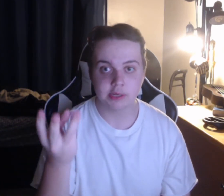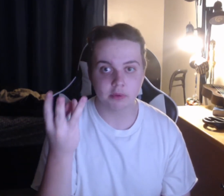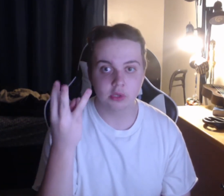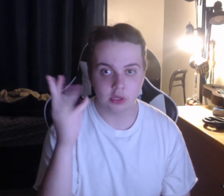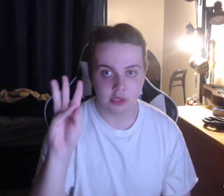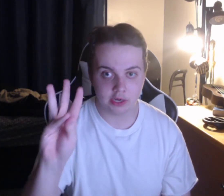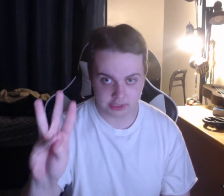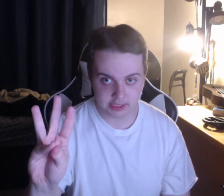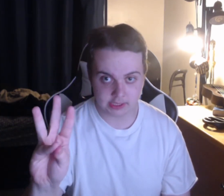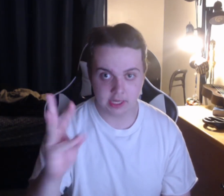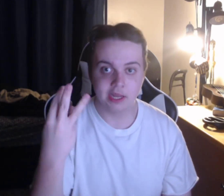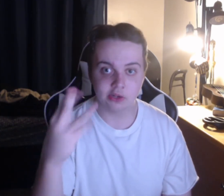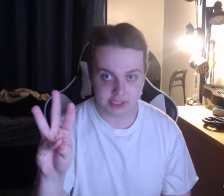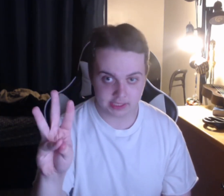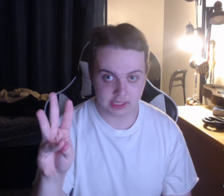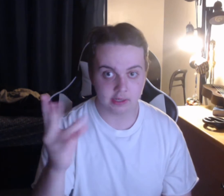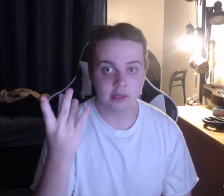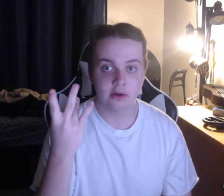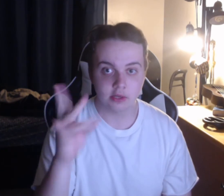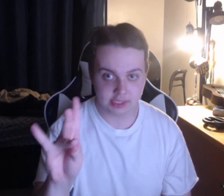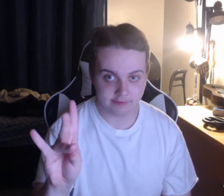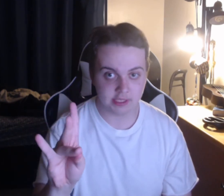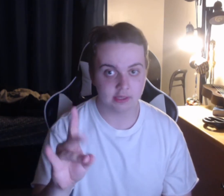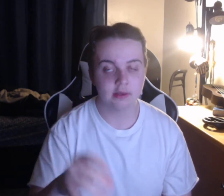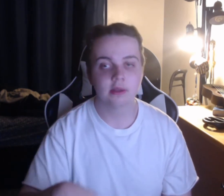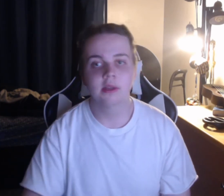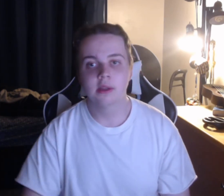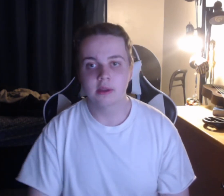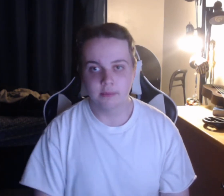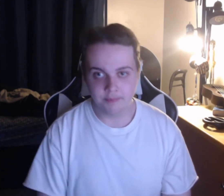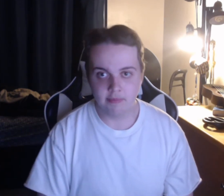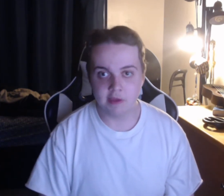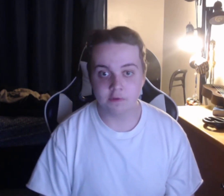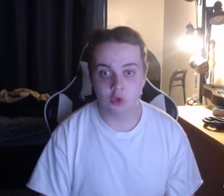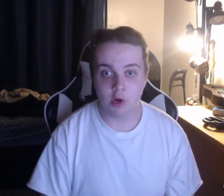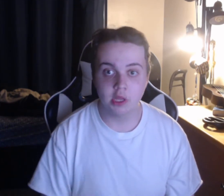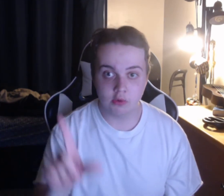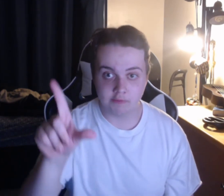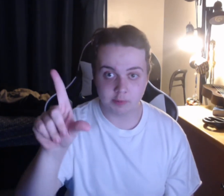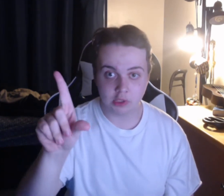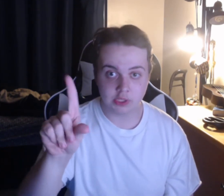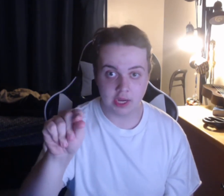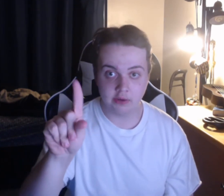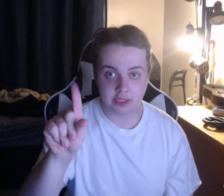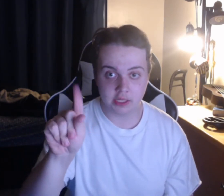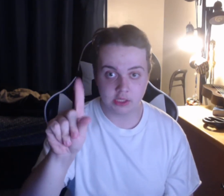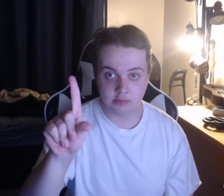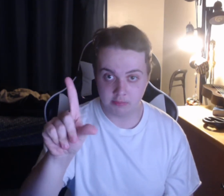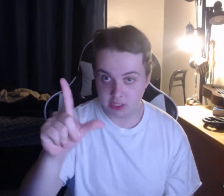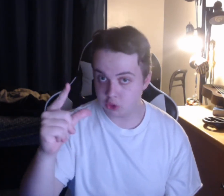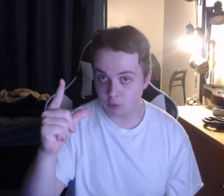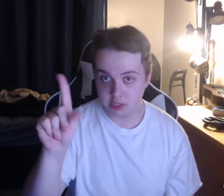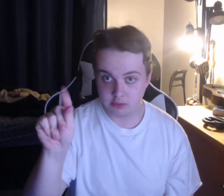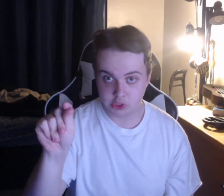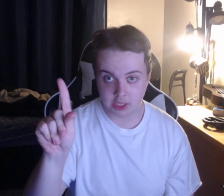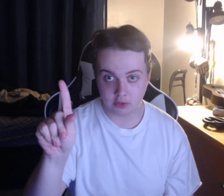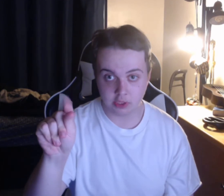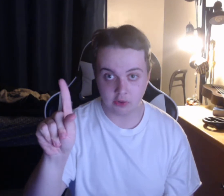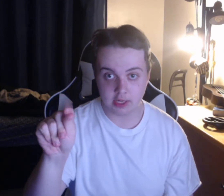You got your 6, your 16, or your 17. Then for 20, you have your special sign like this, meaning 20. Just kind of click your index finger and